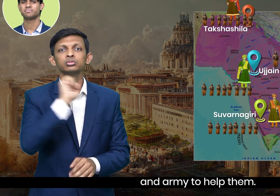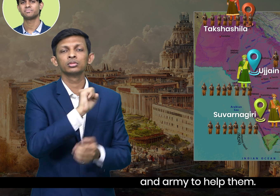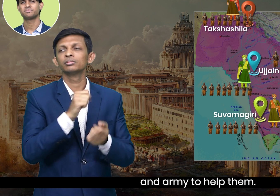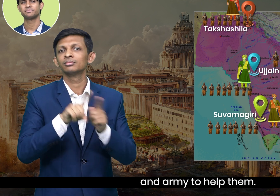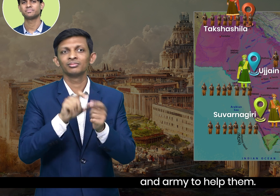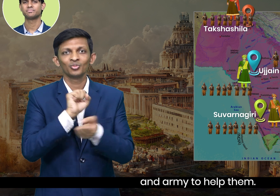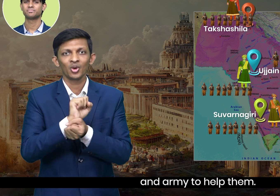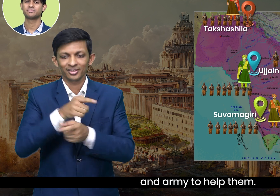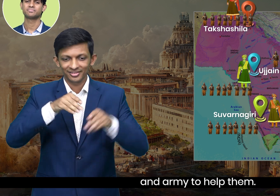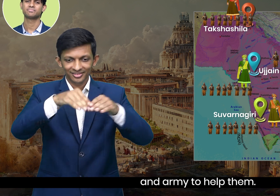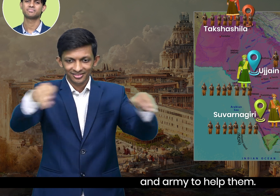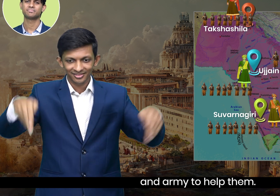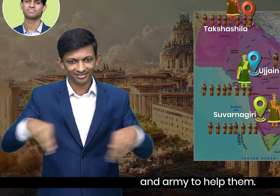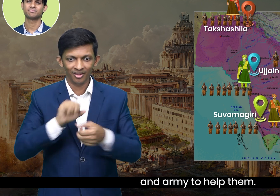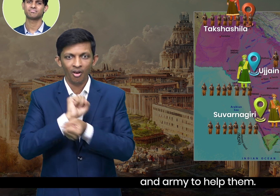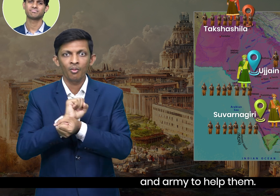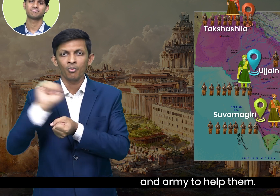them.